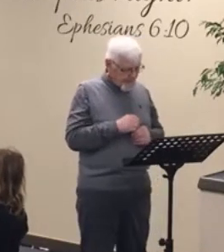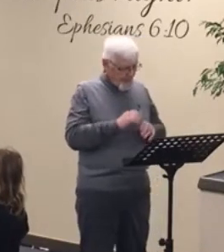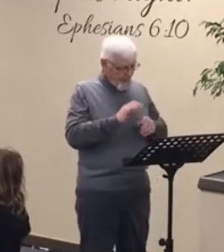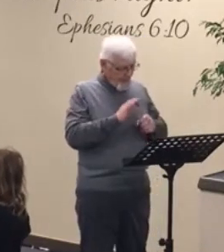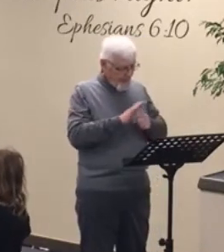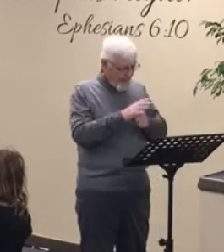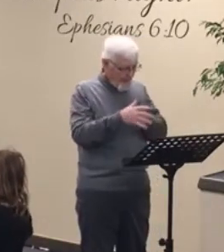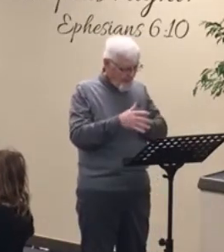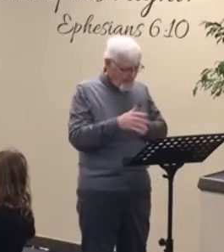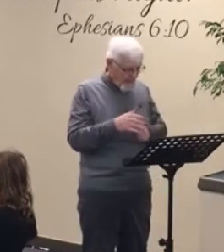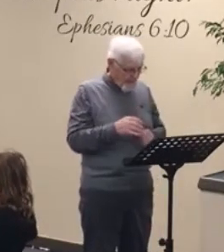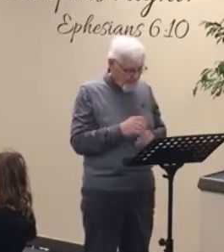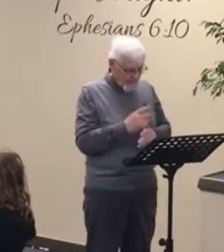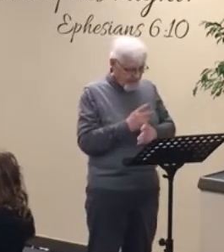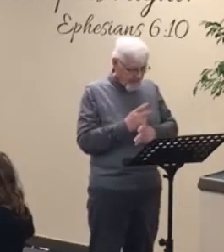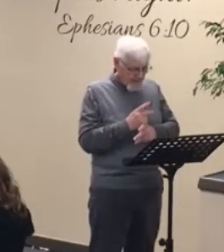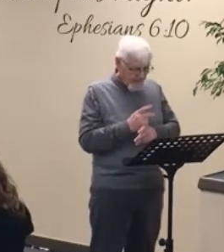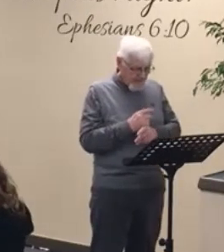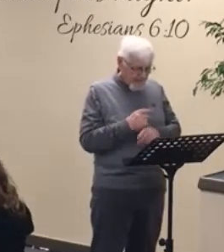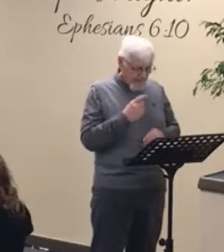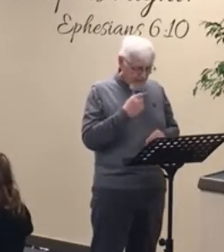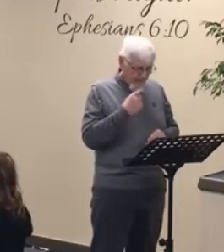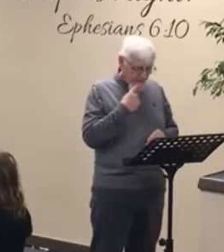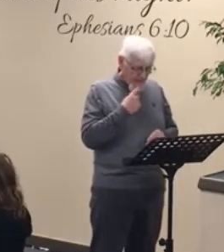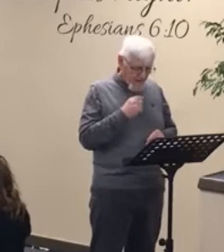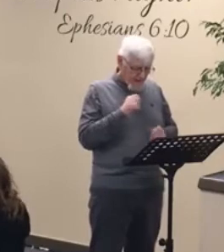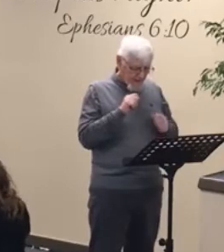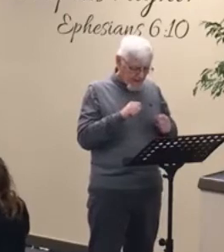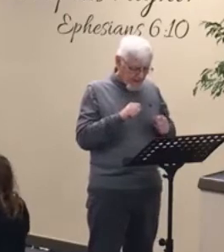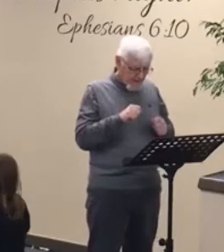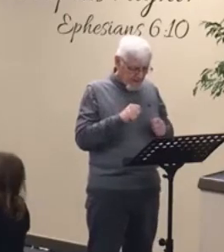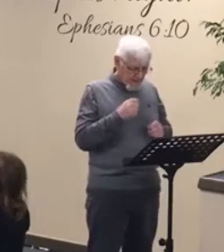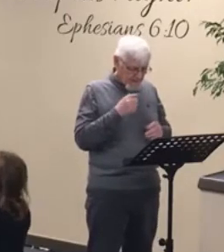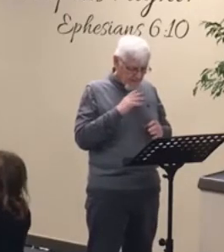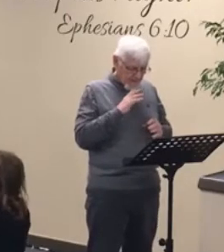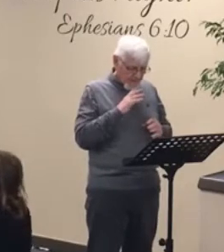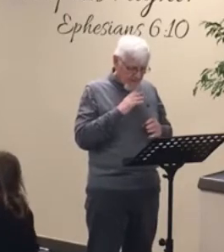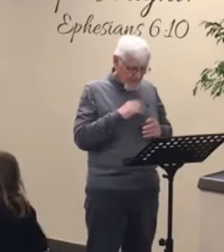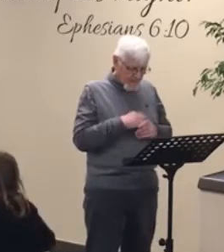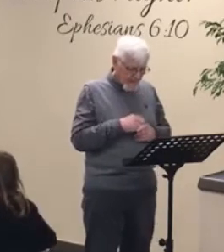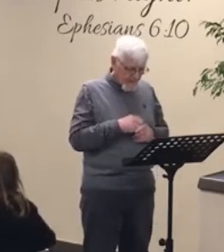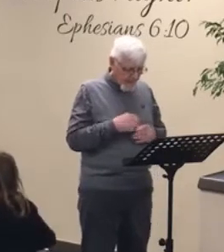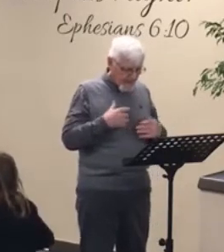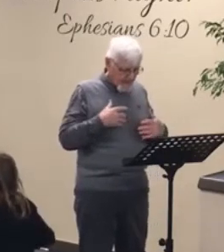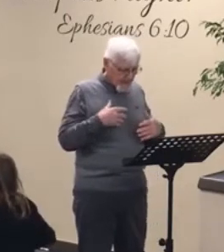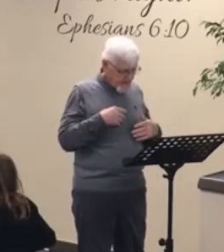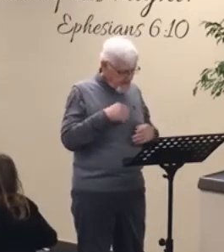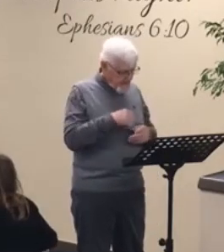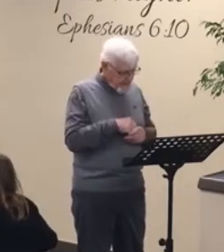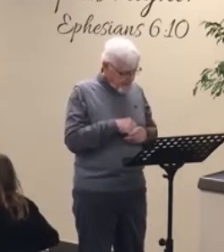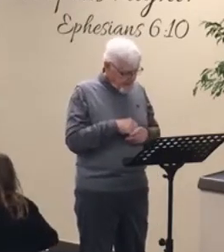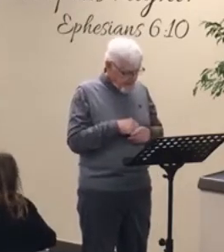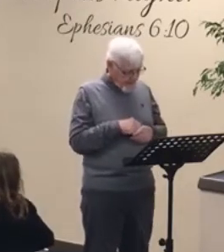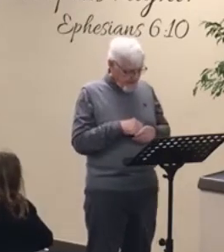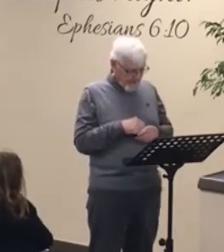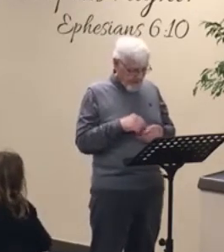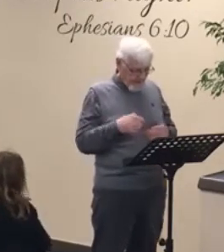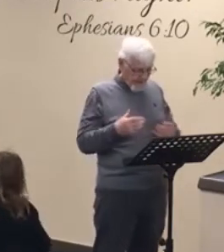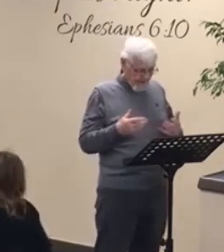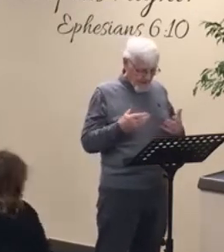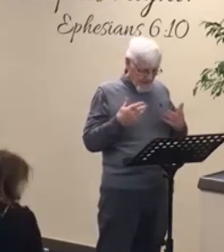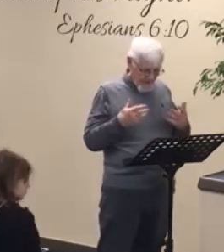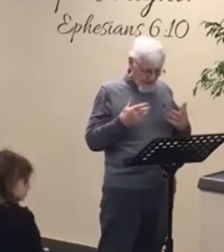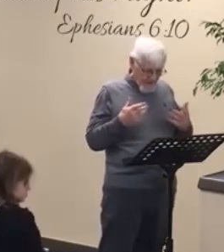bountiful care, one tongue can recite, it breathes in the air,